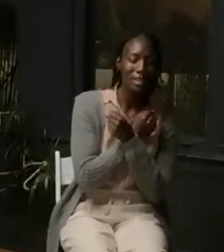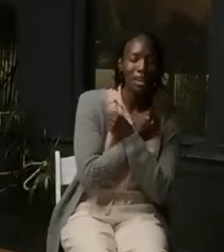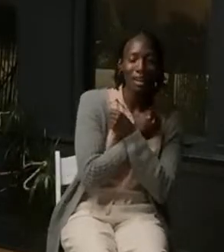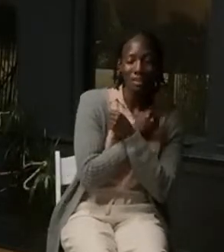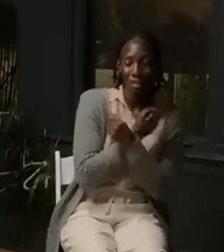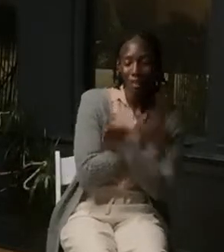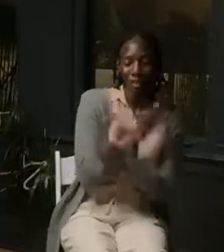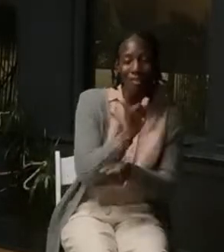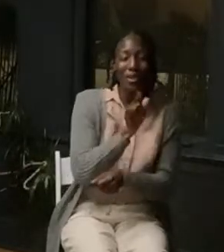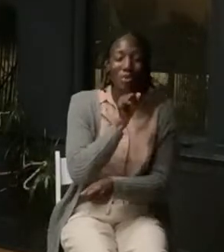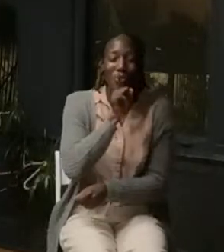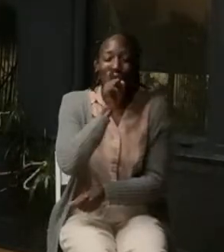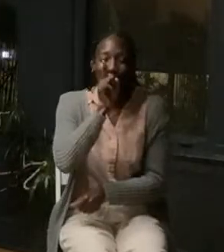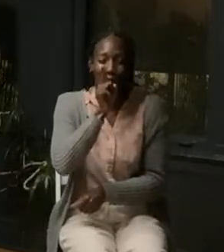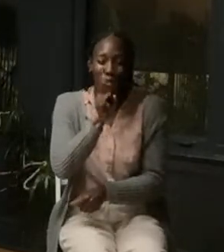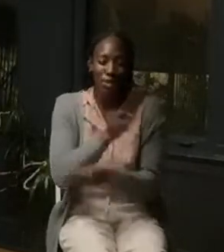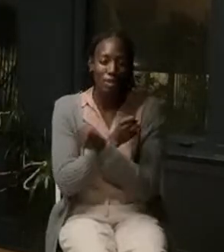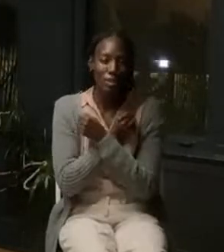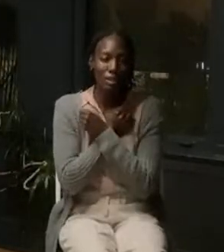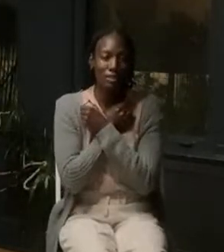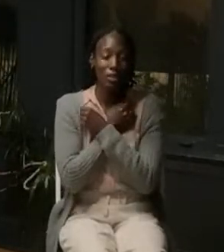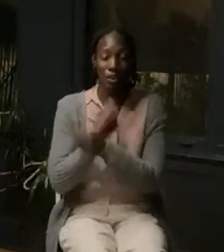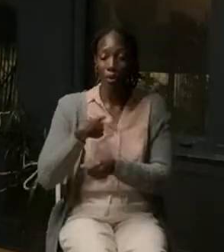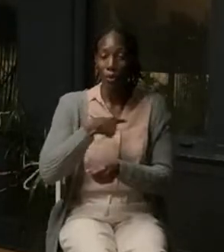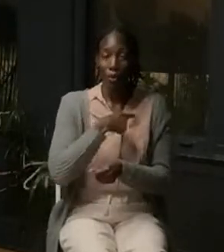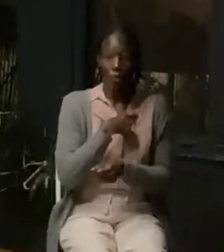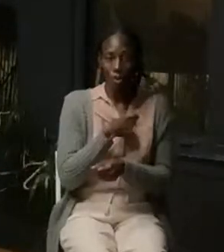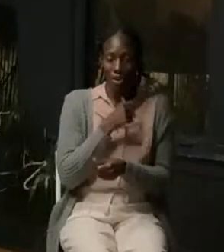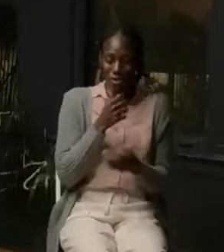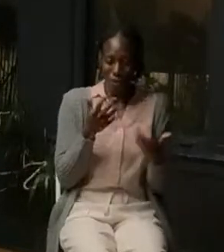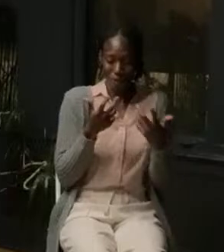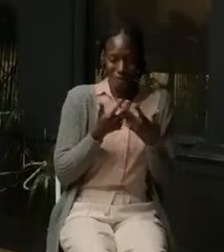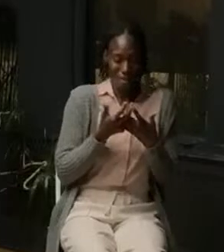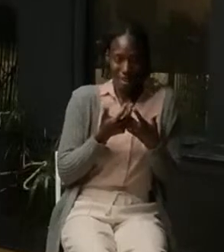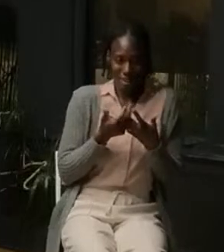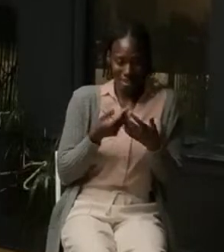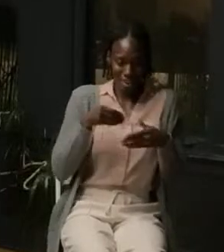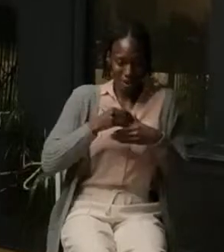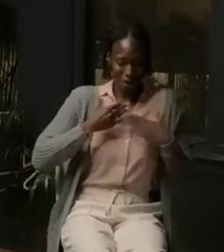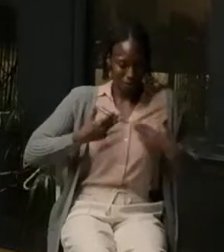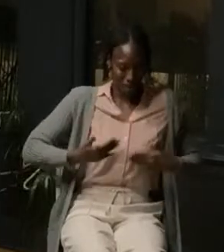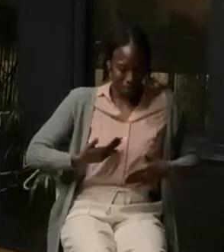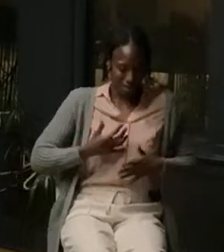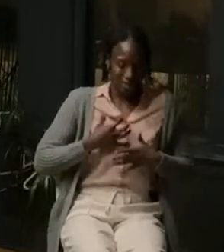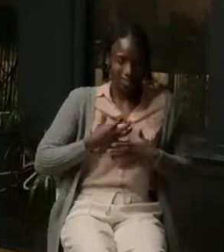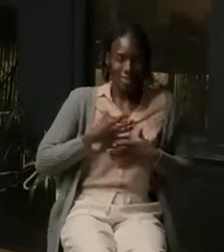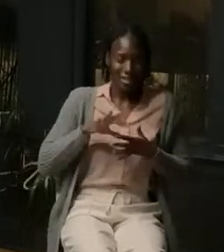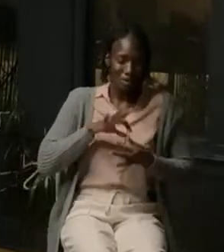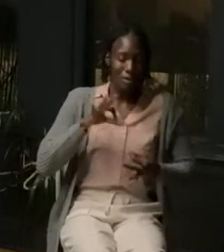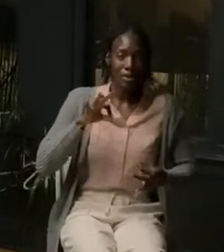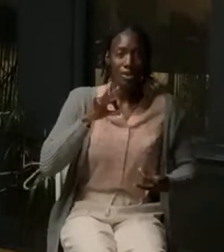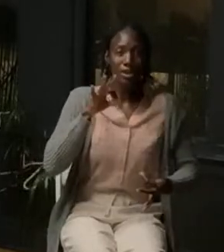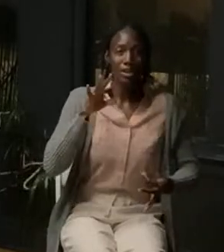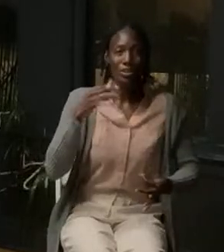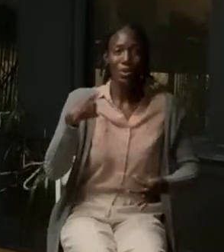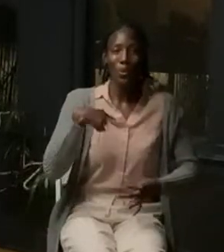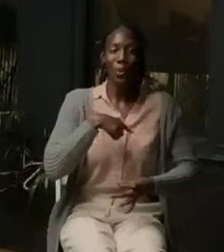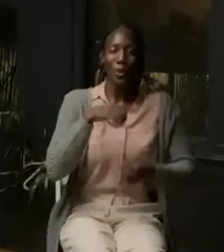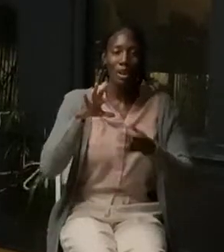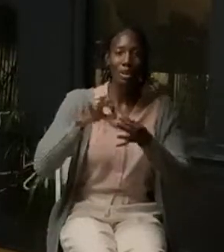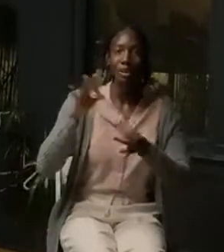like real love. We no longer fit ourselves. Spirits, we